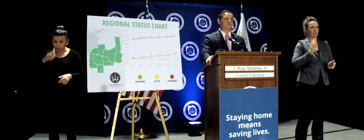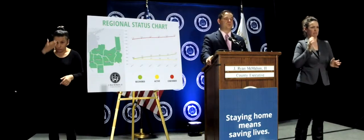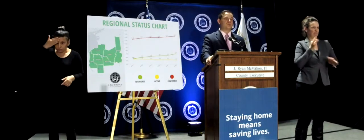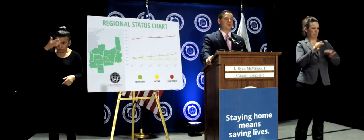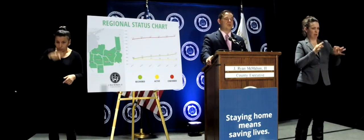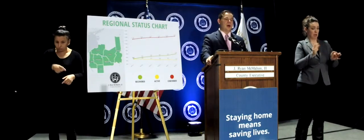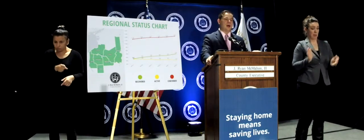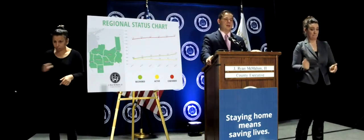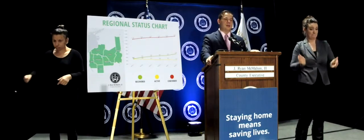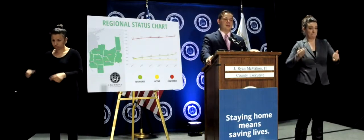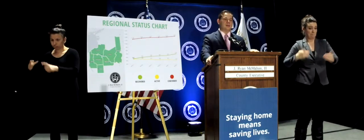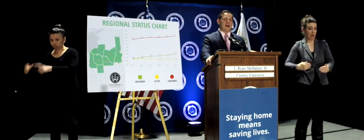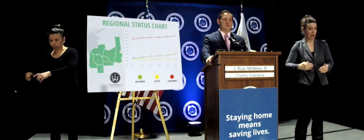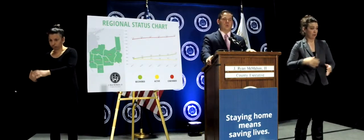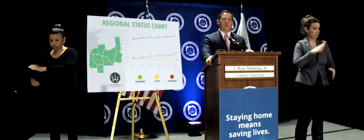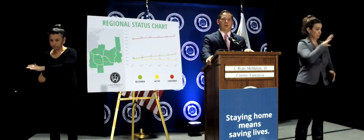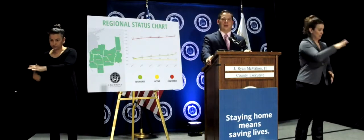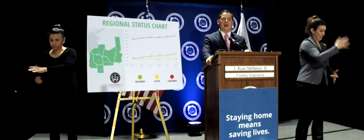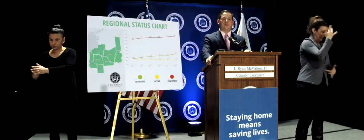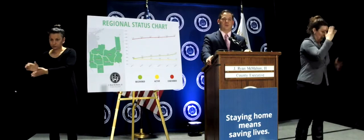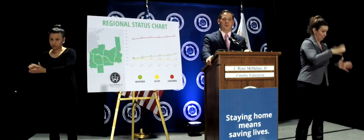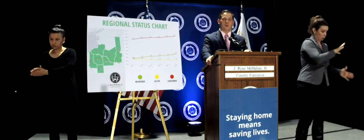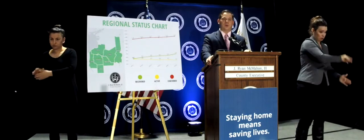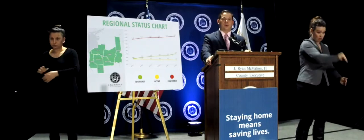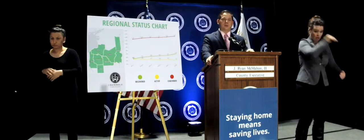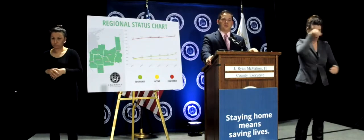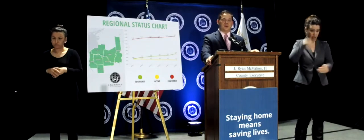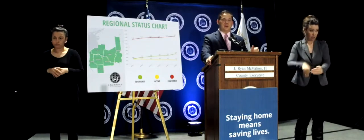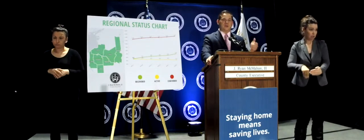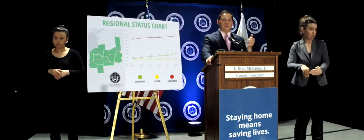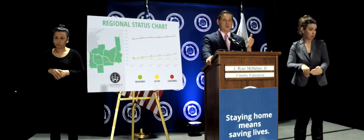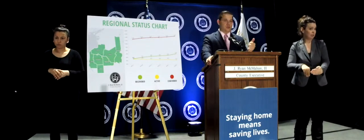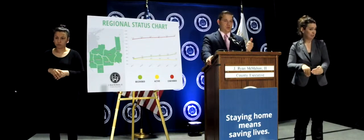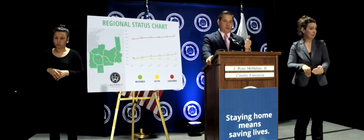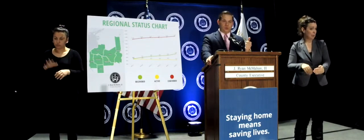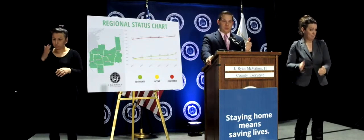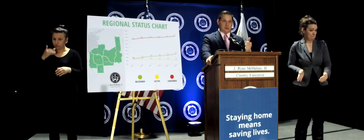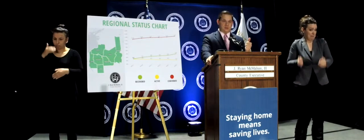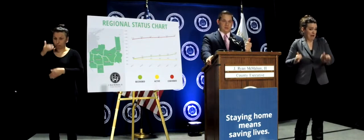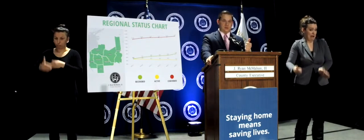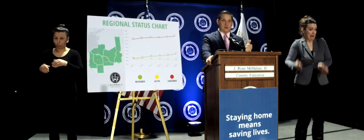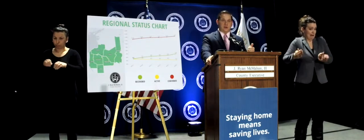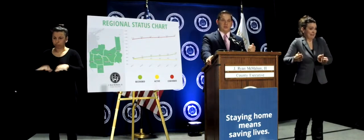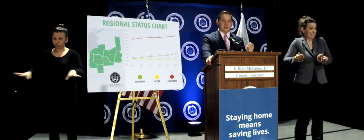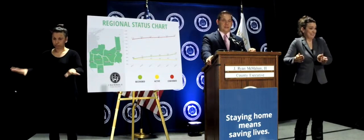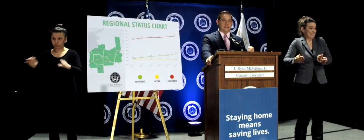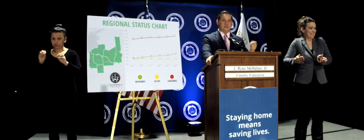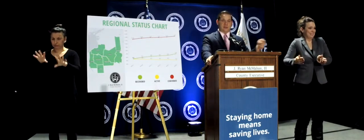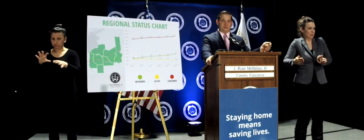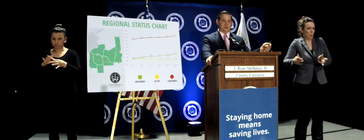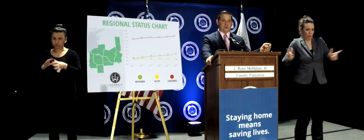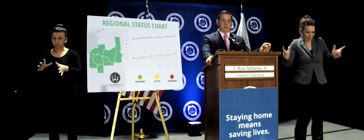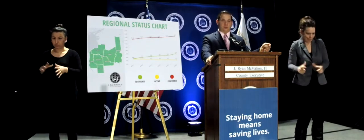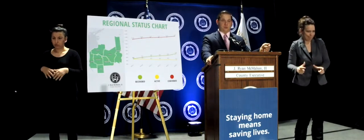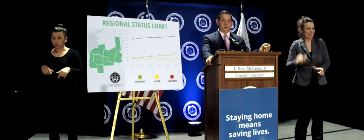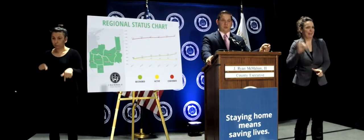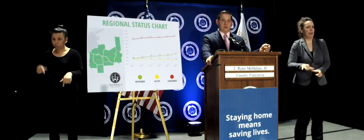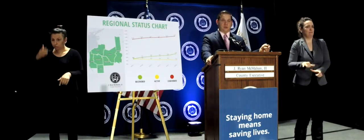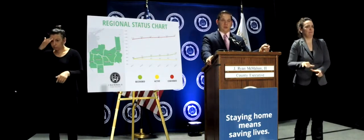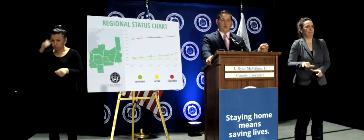So that's what we're going to have to do. This virus is going to do two things. It's going to leave like the